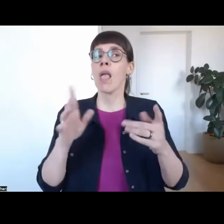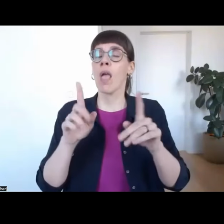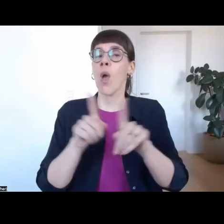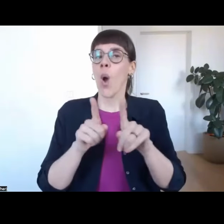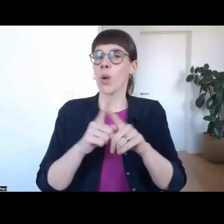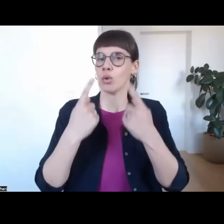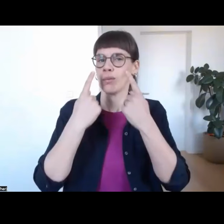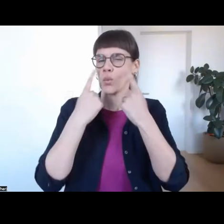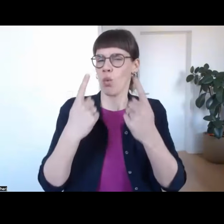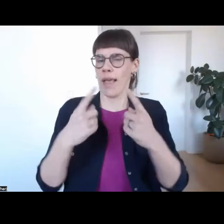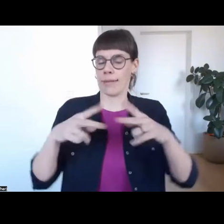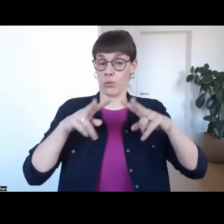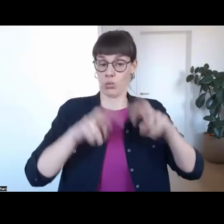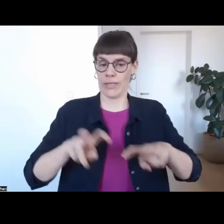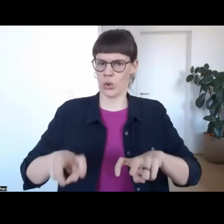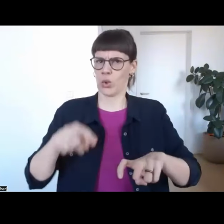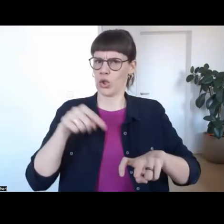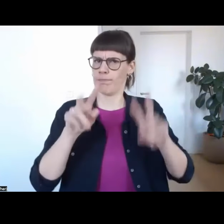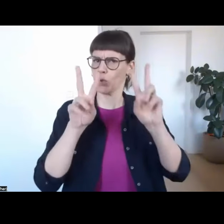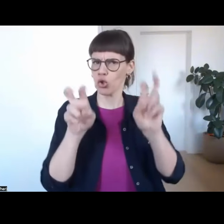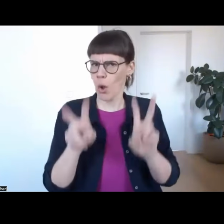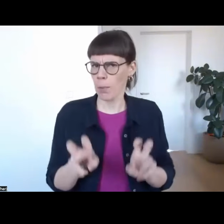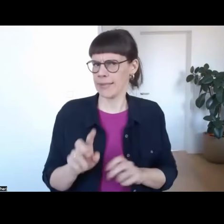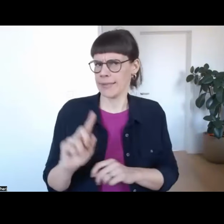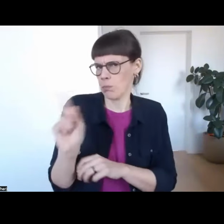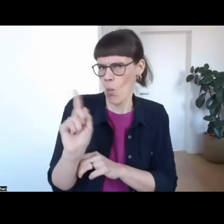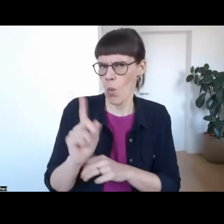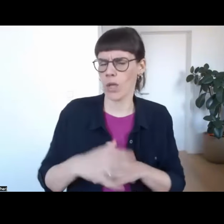data to sit behind those viewpoints.